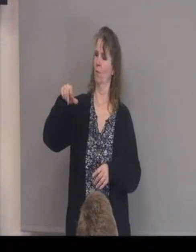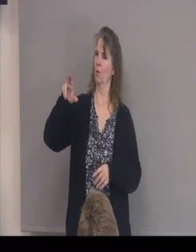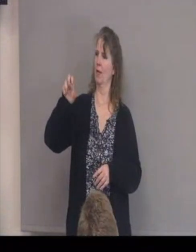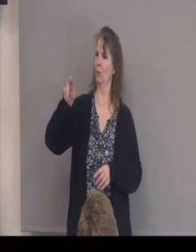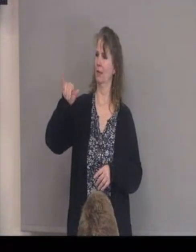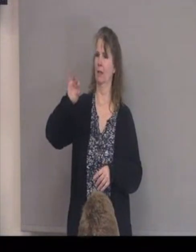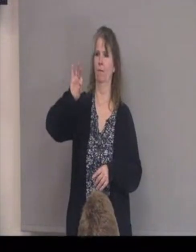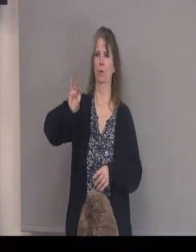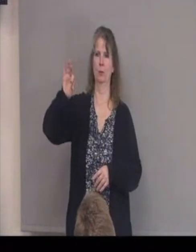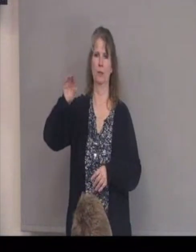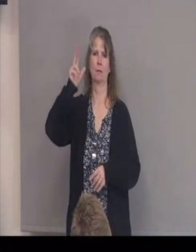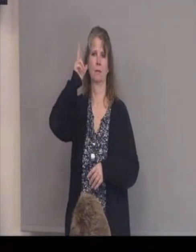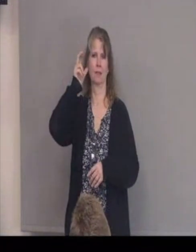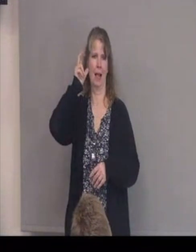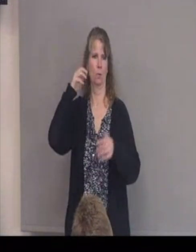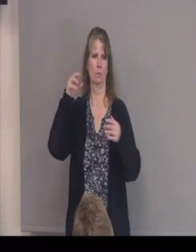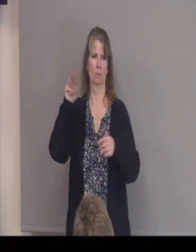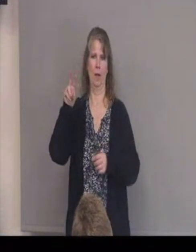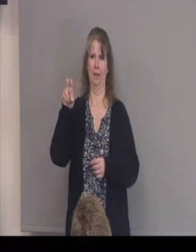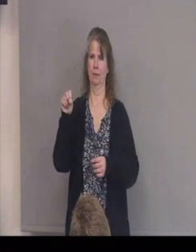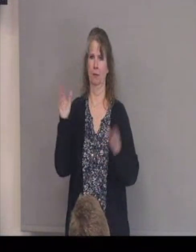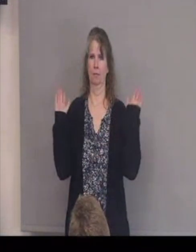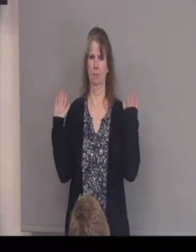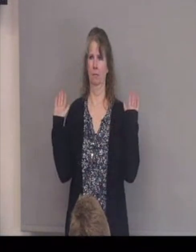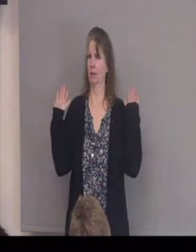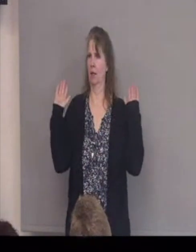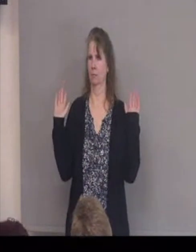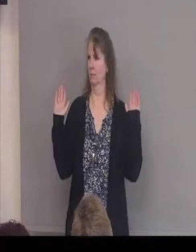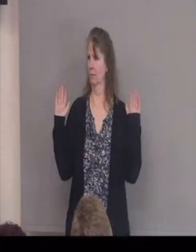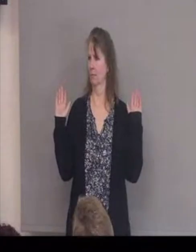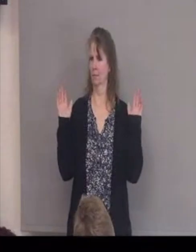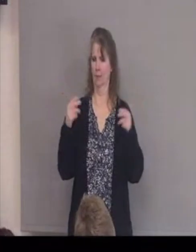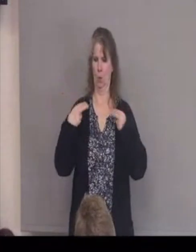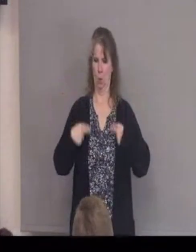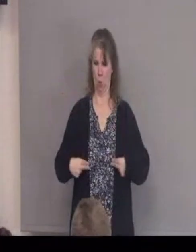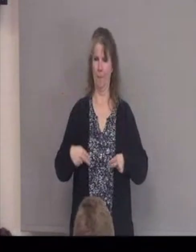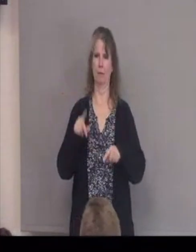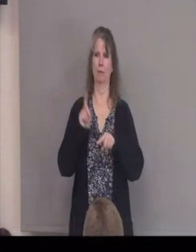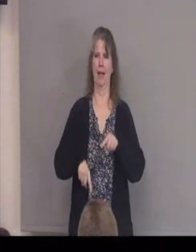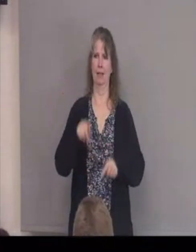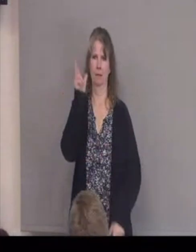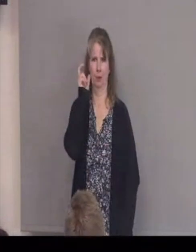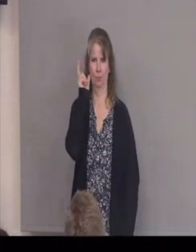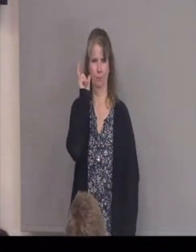Ultrasound really means or refers to high frequency wavelengths. That's it.